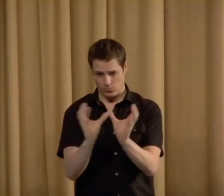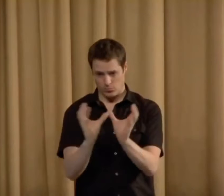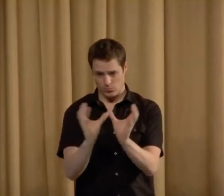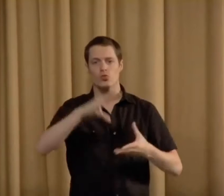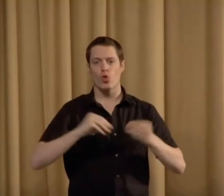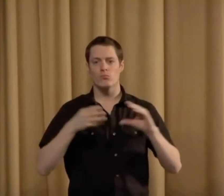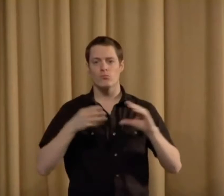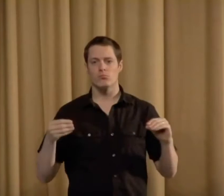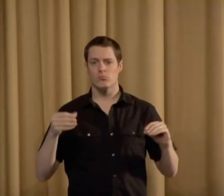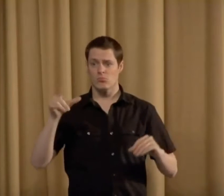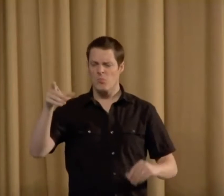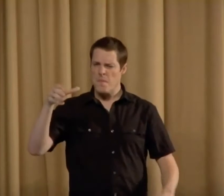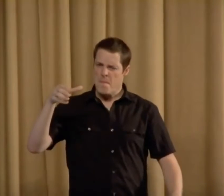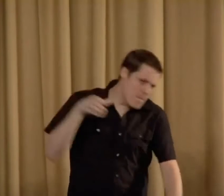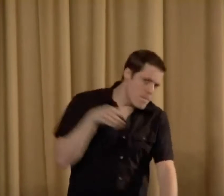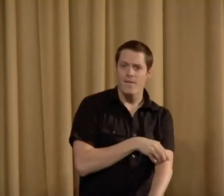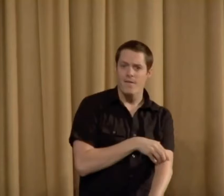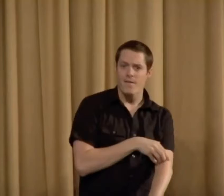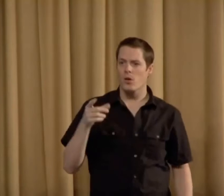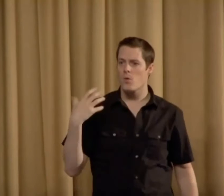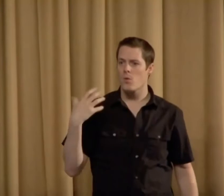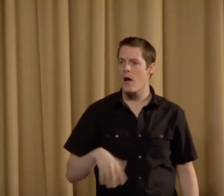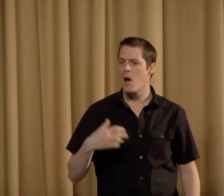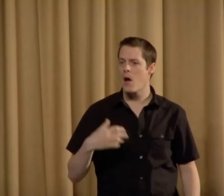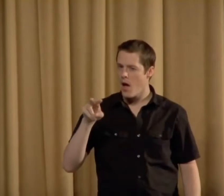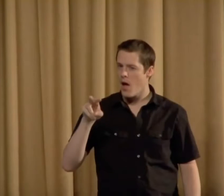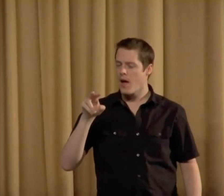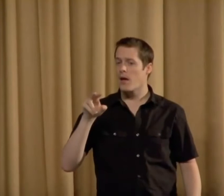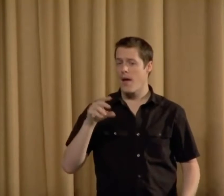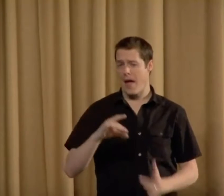lights and effects, and they all came together and made a story. It was powerful.